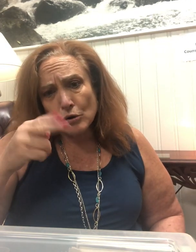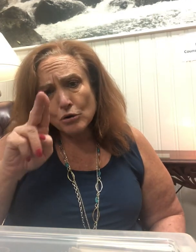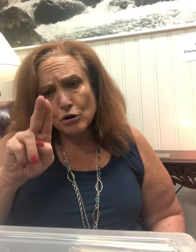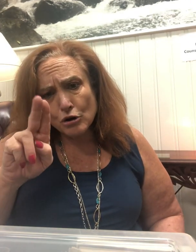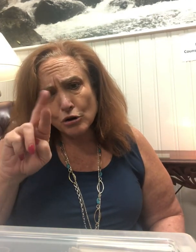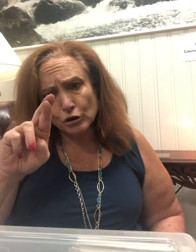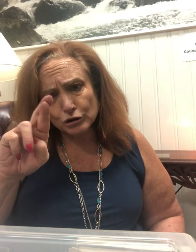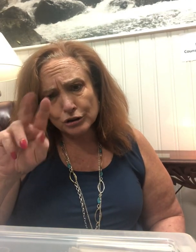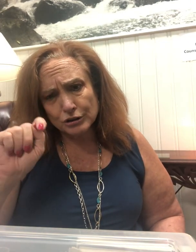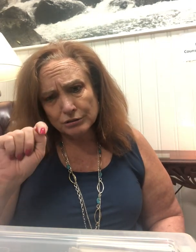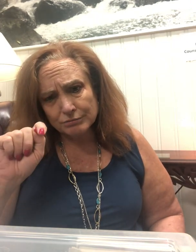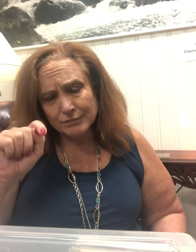Hurt.